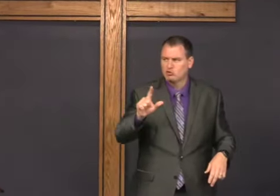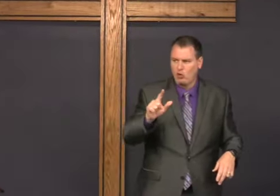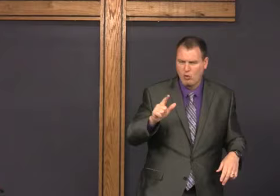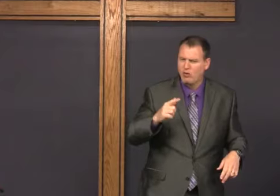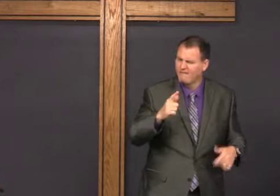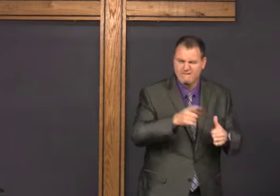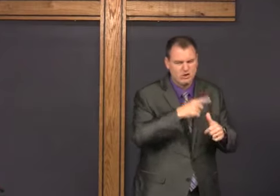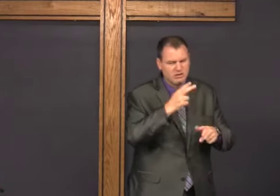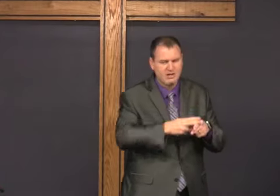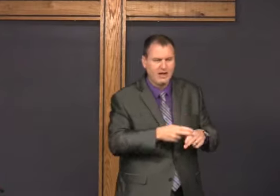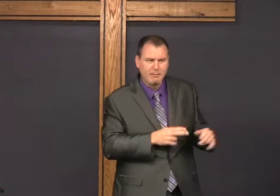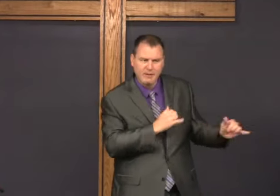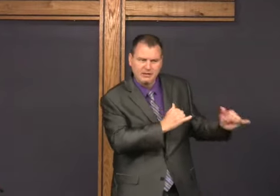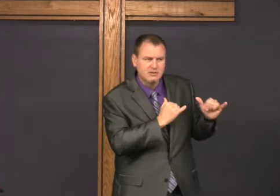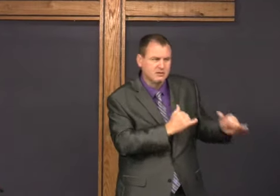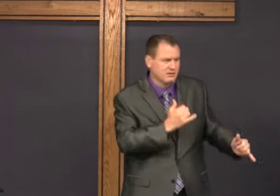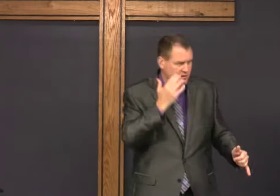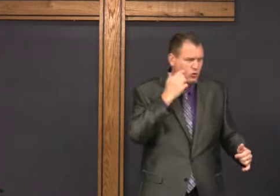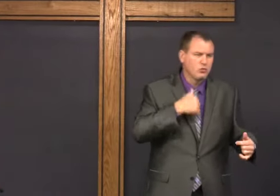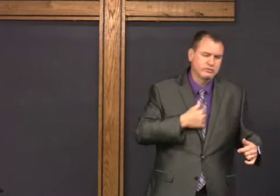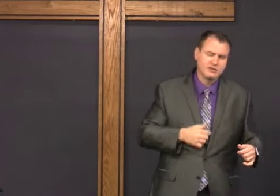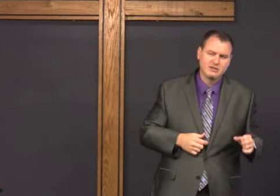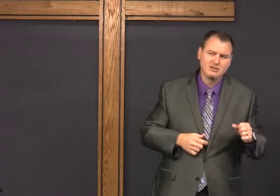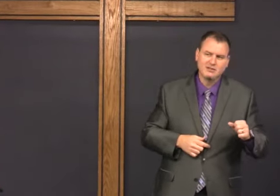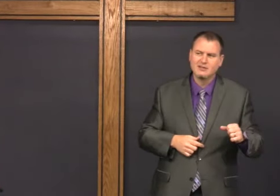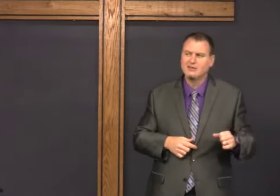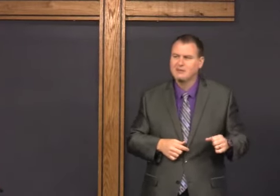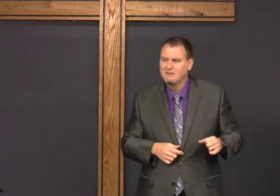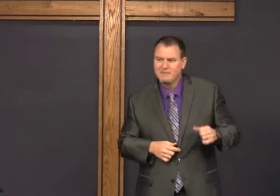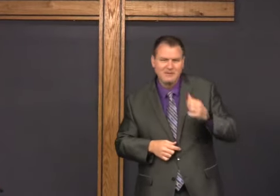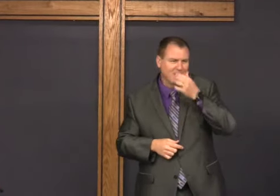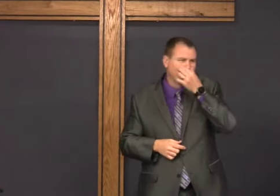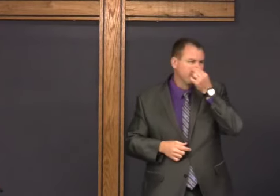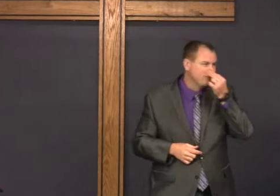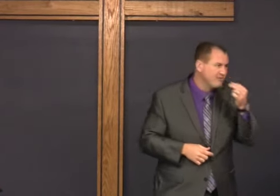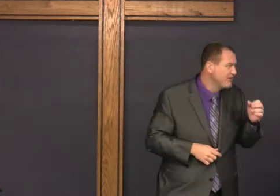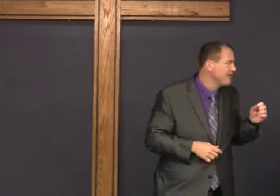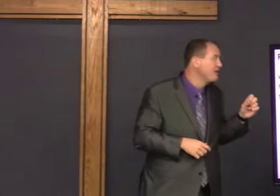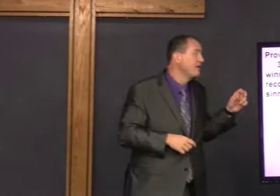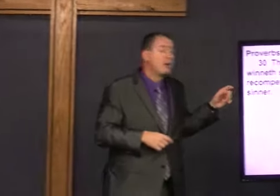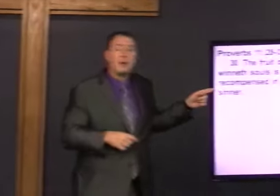Right, he's my best buddy. We're on a first name basis, Joel.